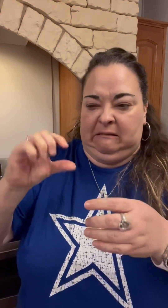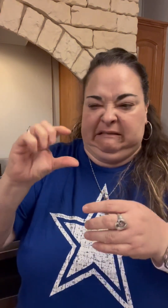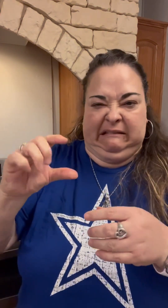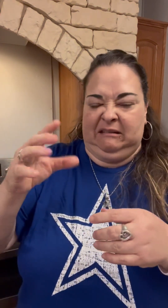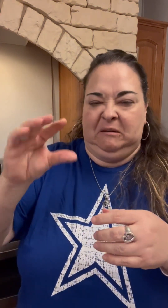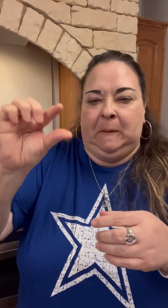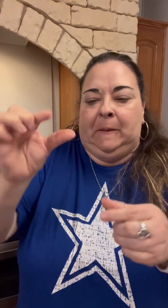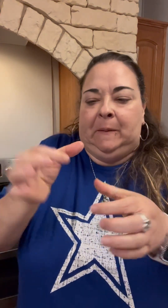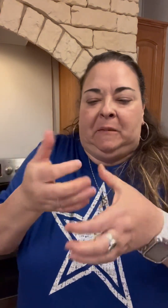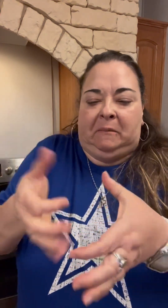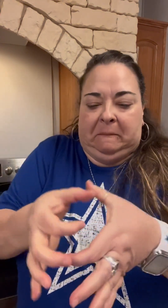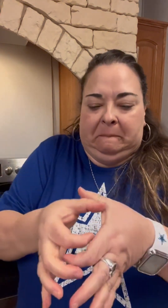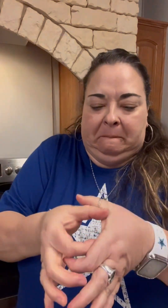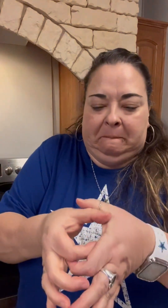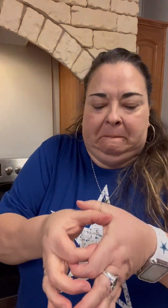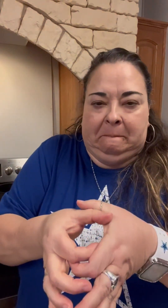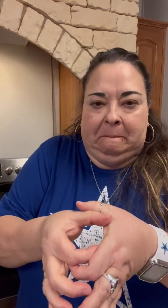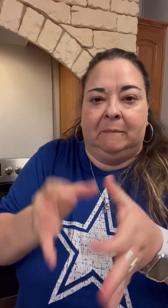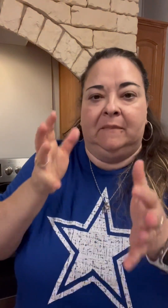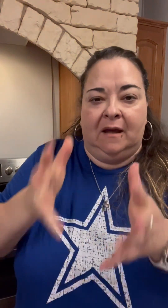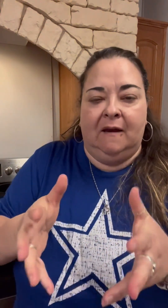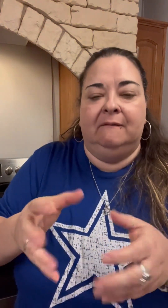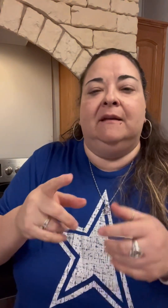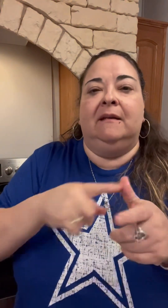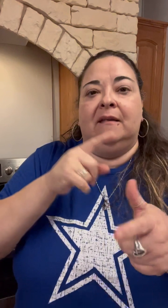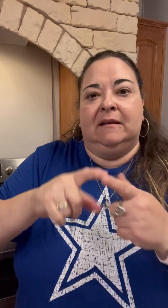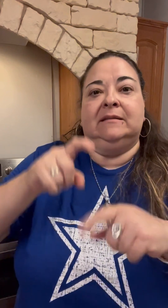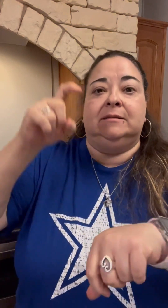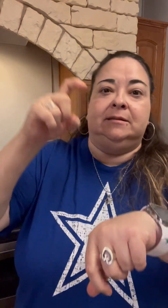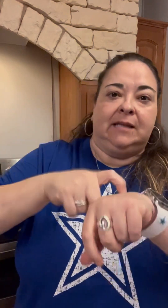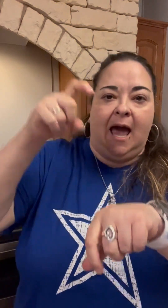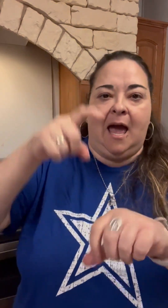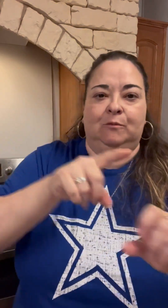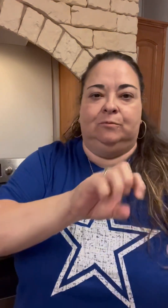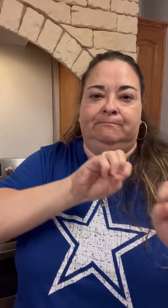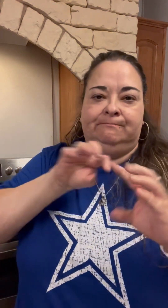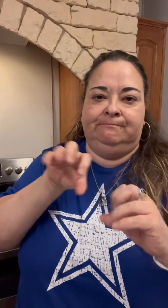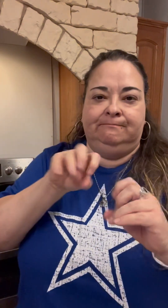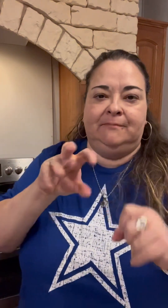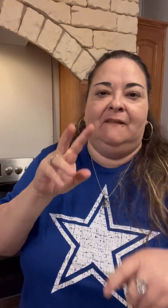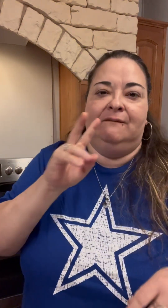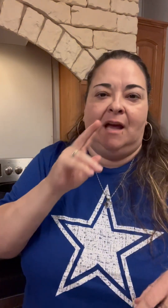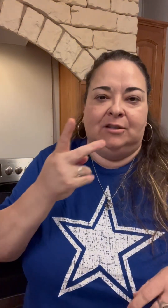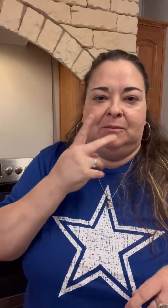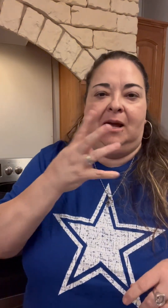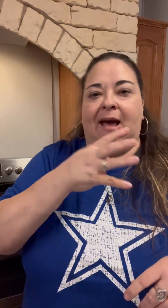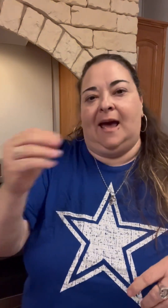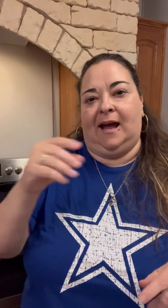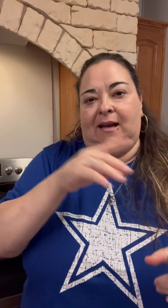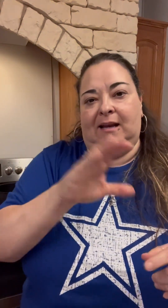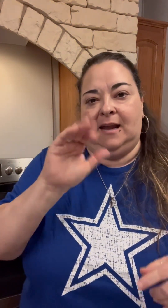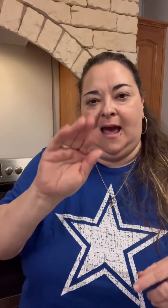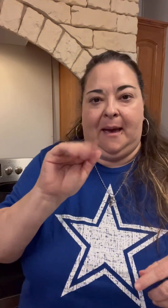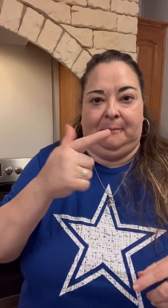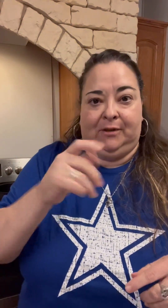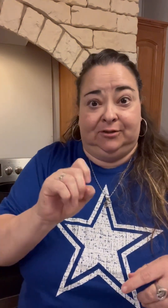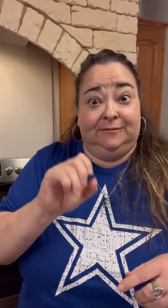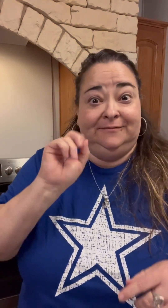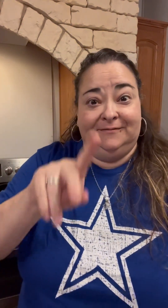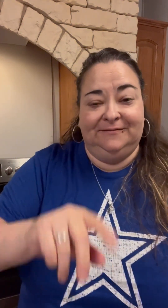You just save a small amount in the pot, just a small amount. And then you'll put in the veggies